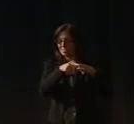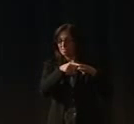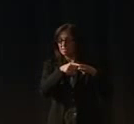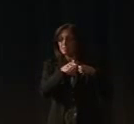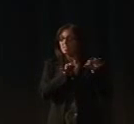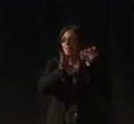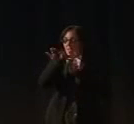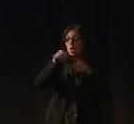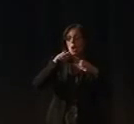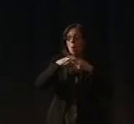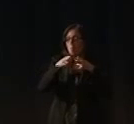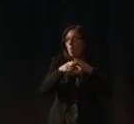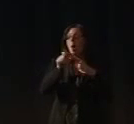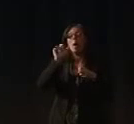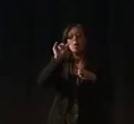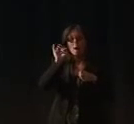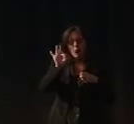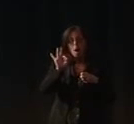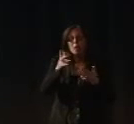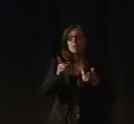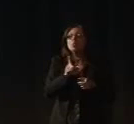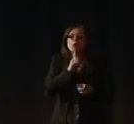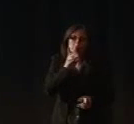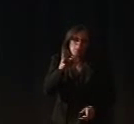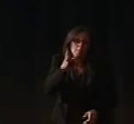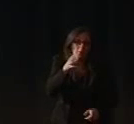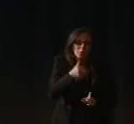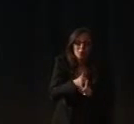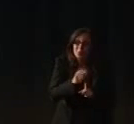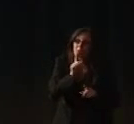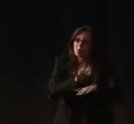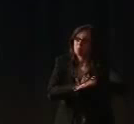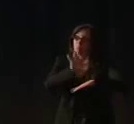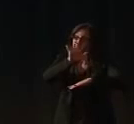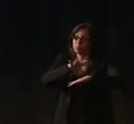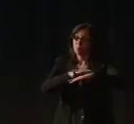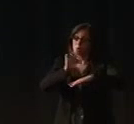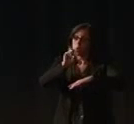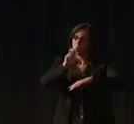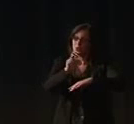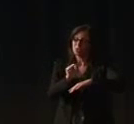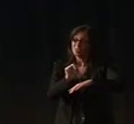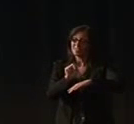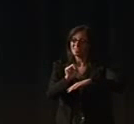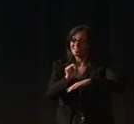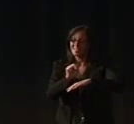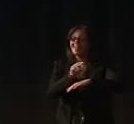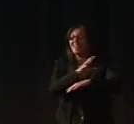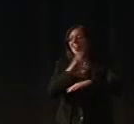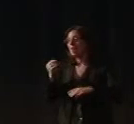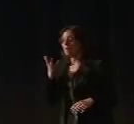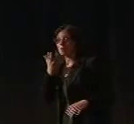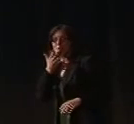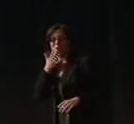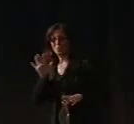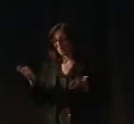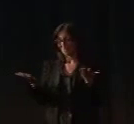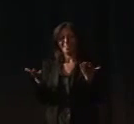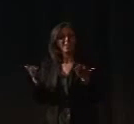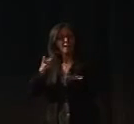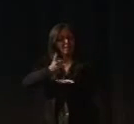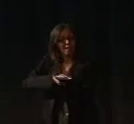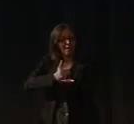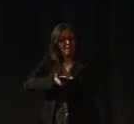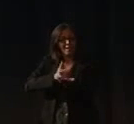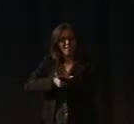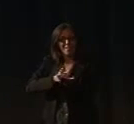a real model, of the ocean and the question of the coloring, which is a crucial element that we will discuss